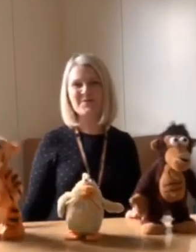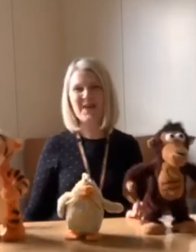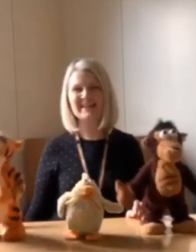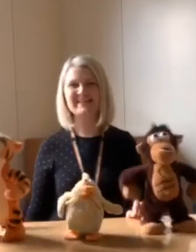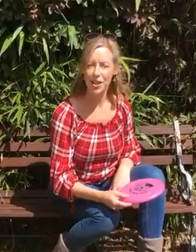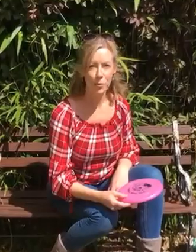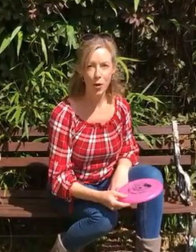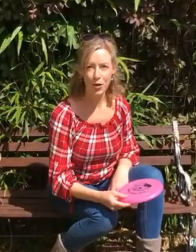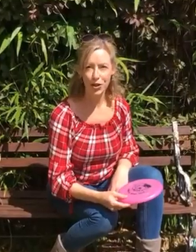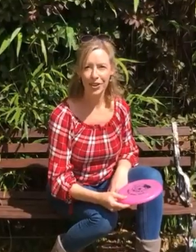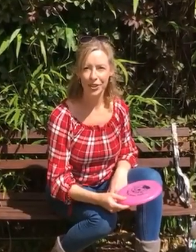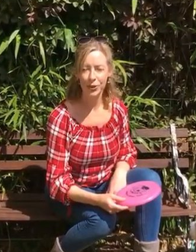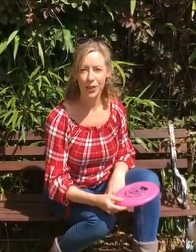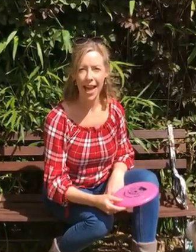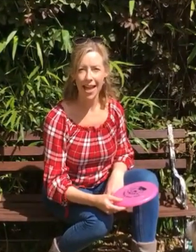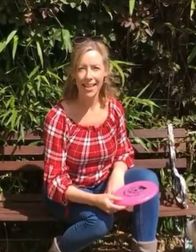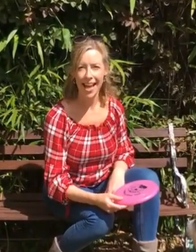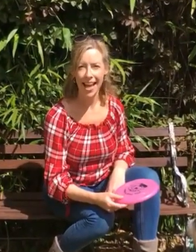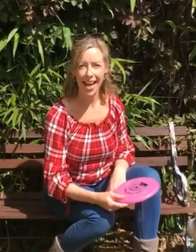friends are supposed to do, oh yeah